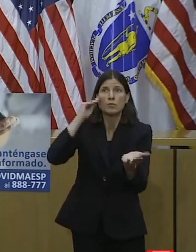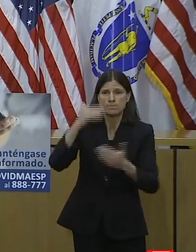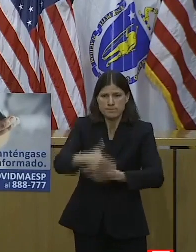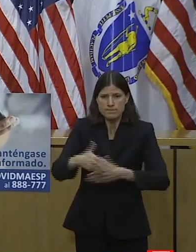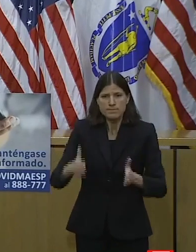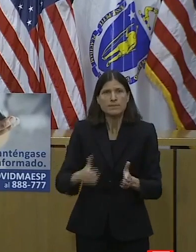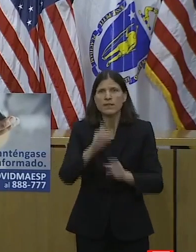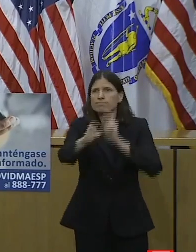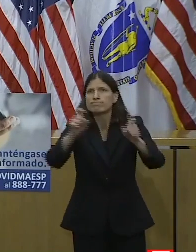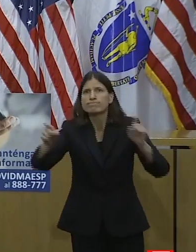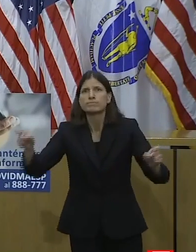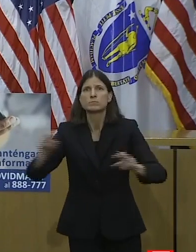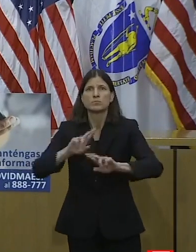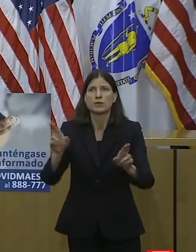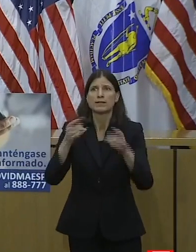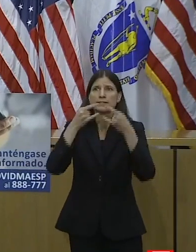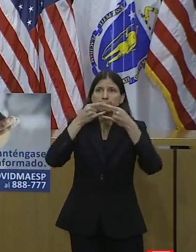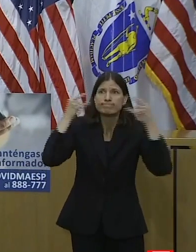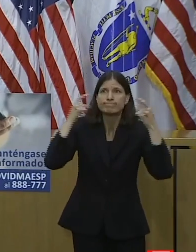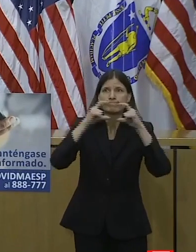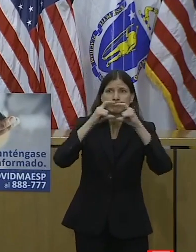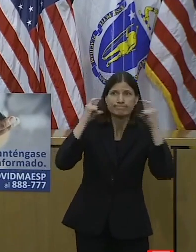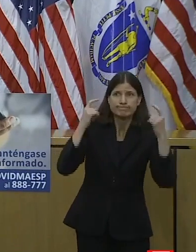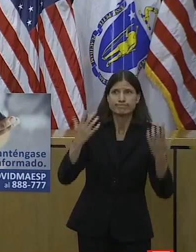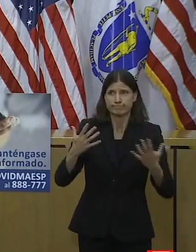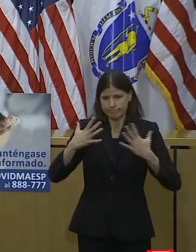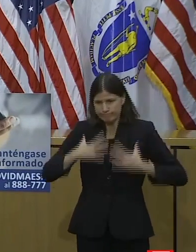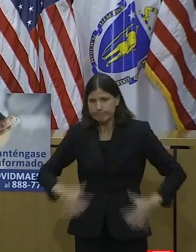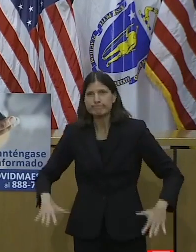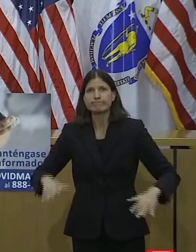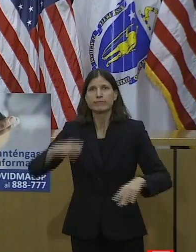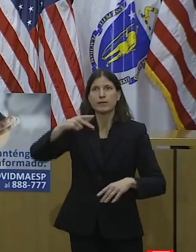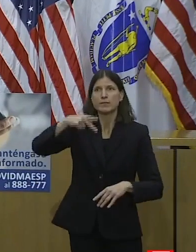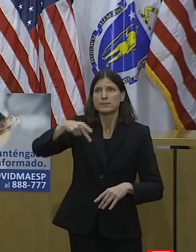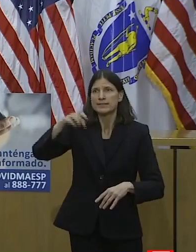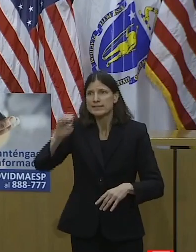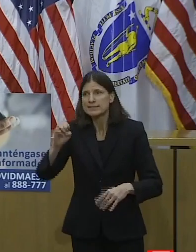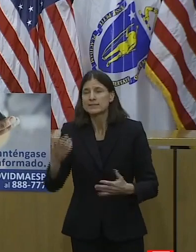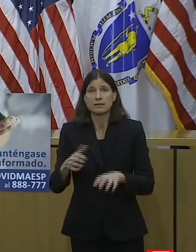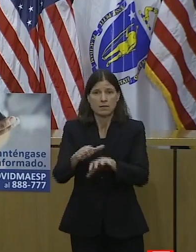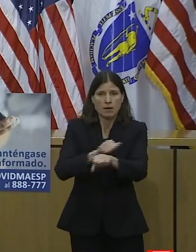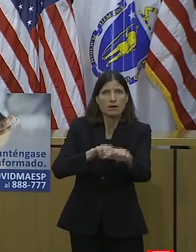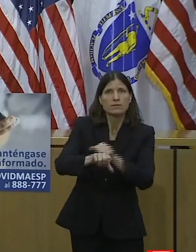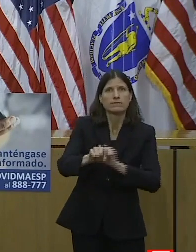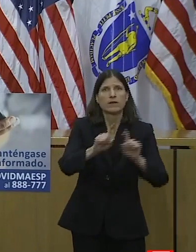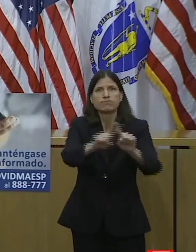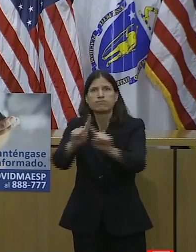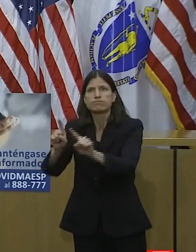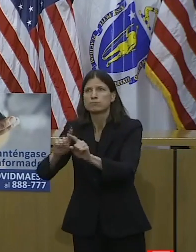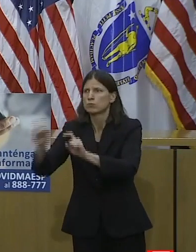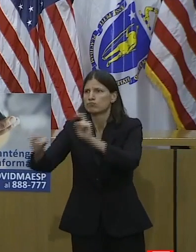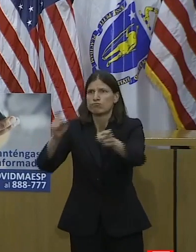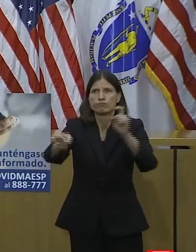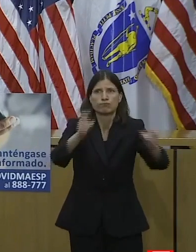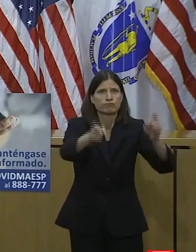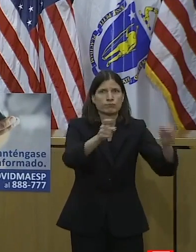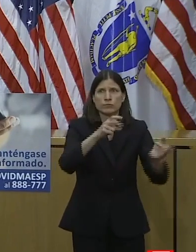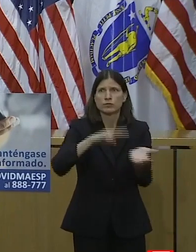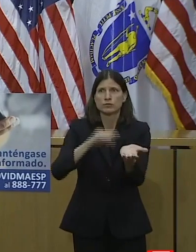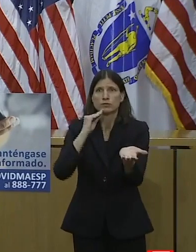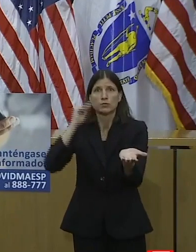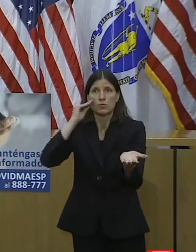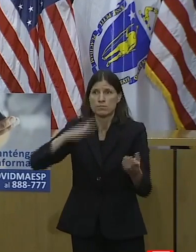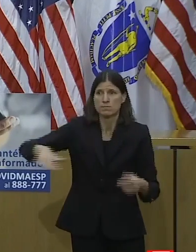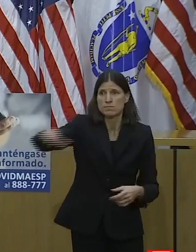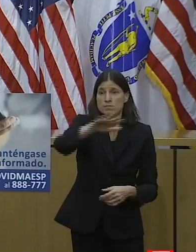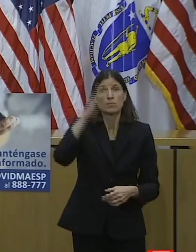2 million gloves. Massachusetts is also mobilizing a rapid response clinical team capability to provide